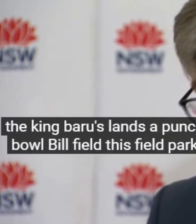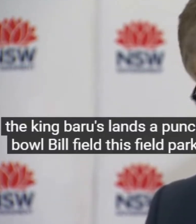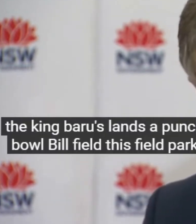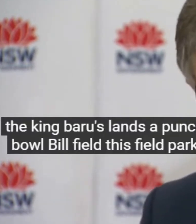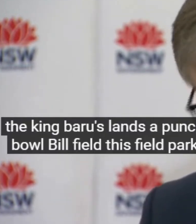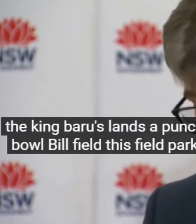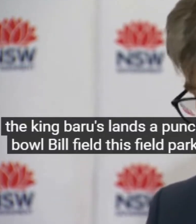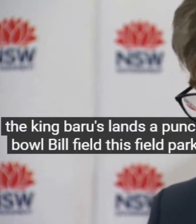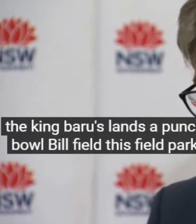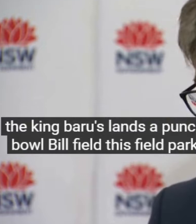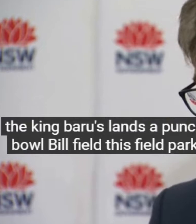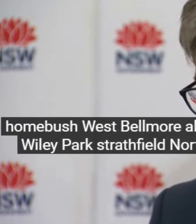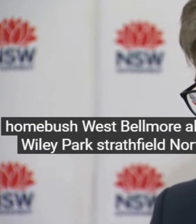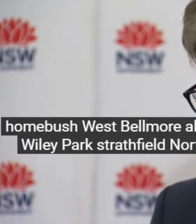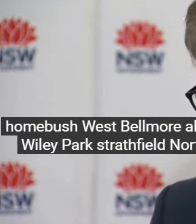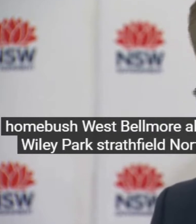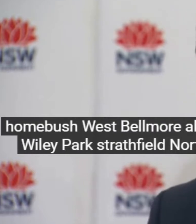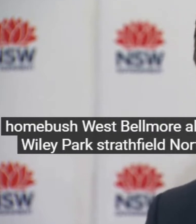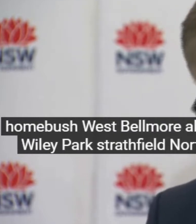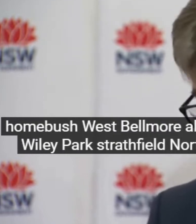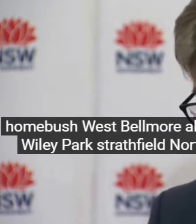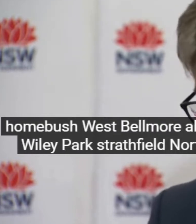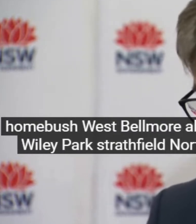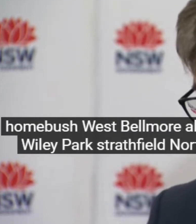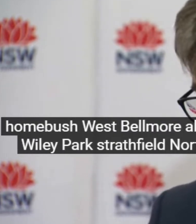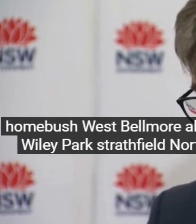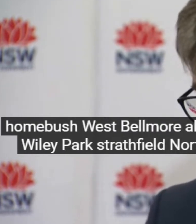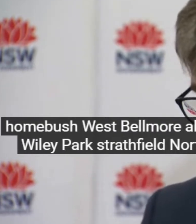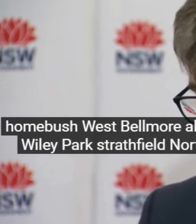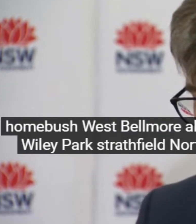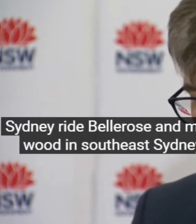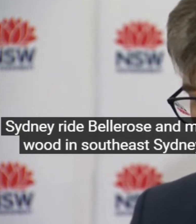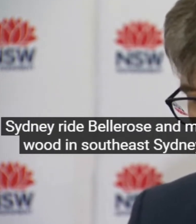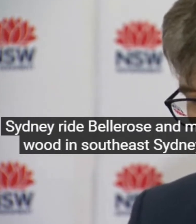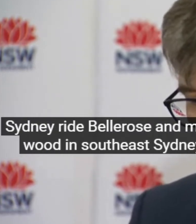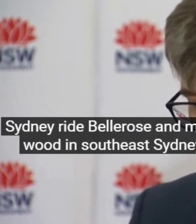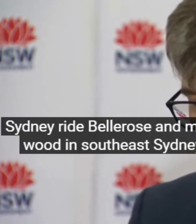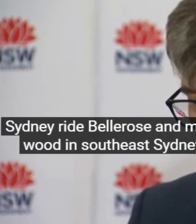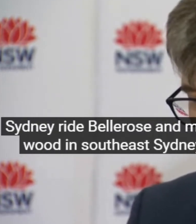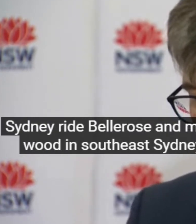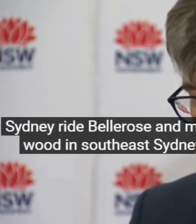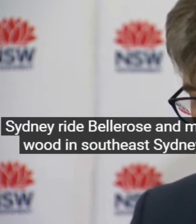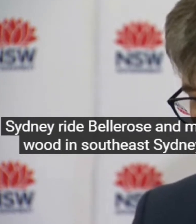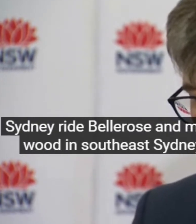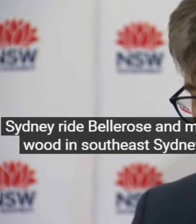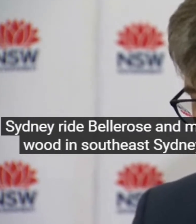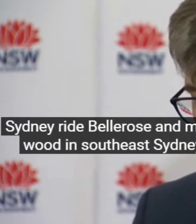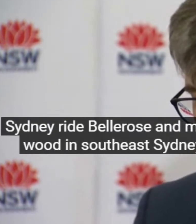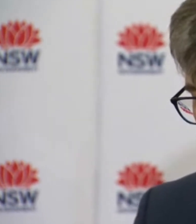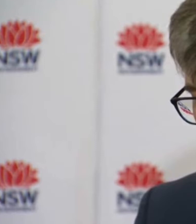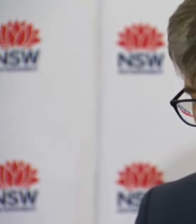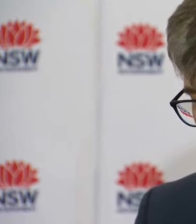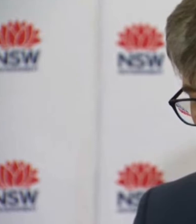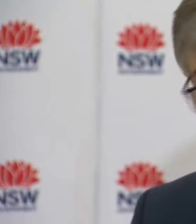In northern Sydney, Ryde, Belrose and Morriewood. In southeast Sydney, Bayside, Georges River, Sutherland,